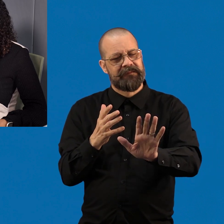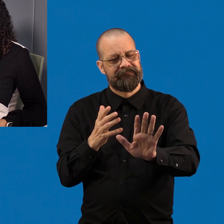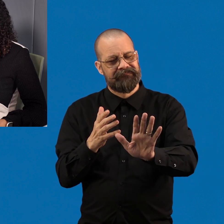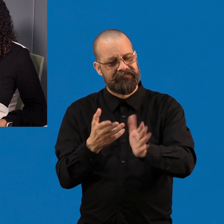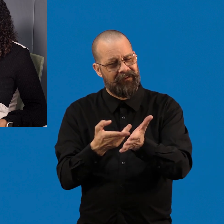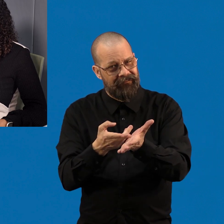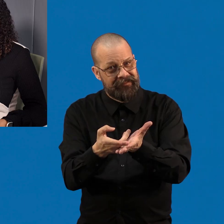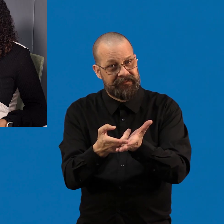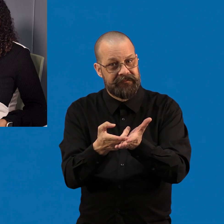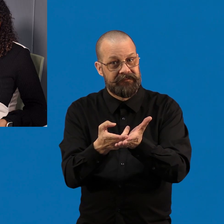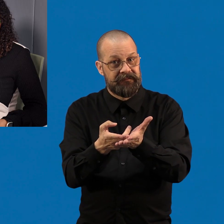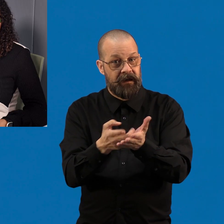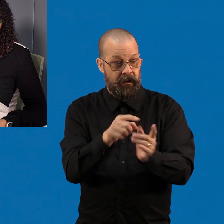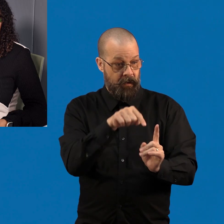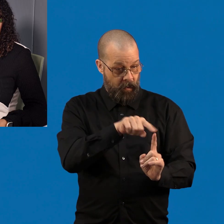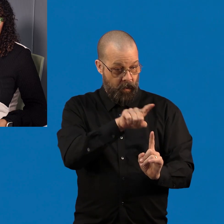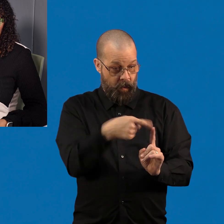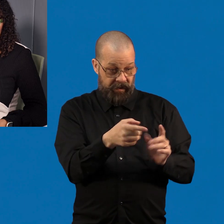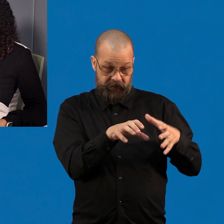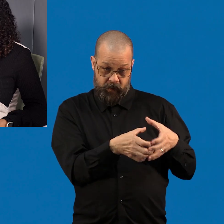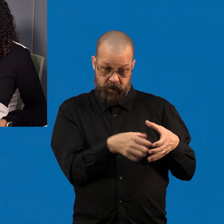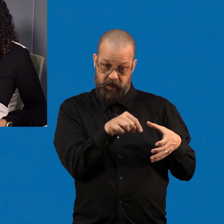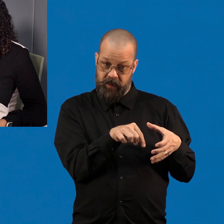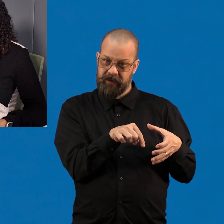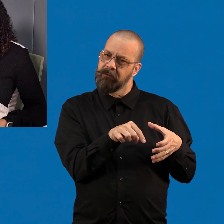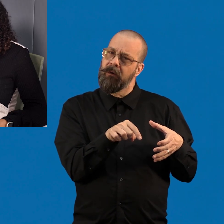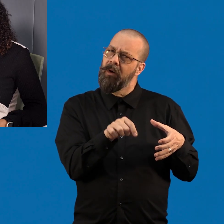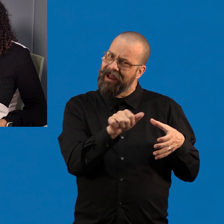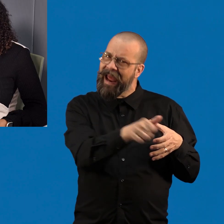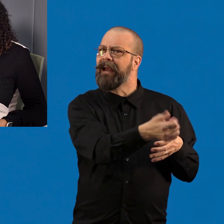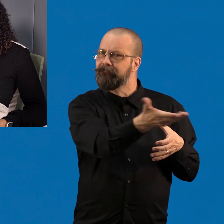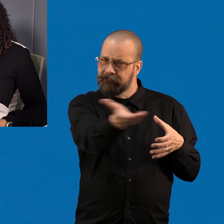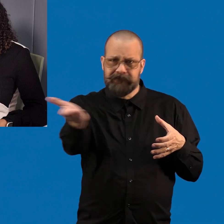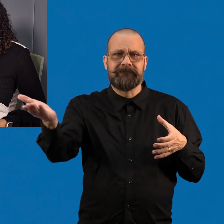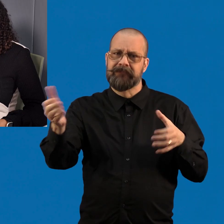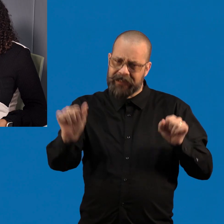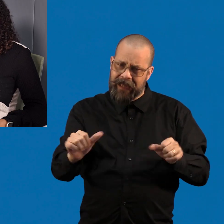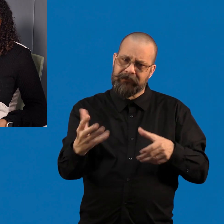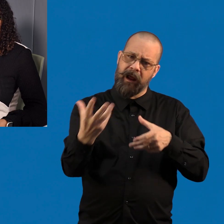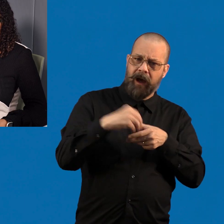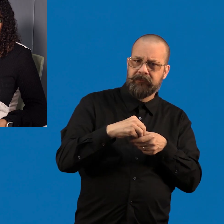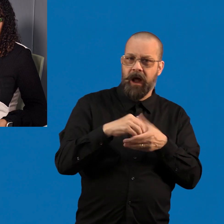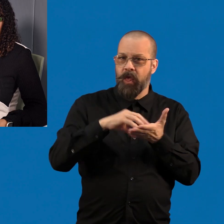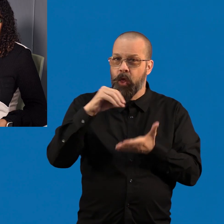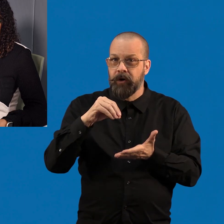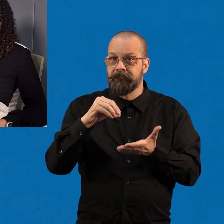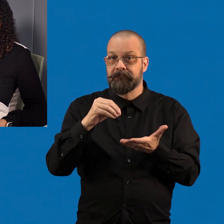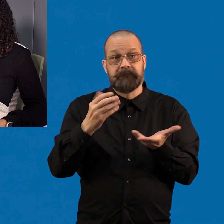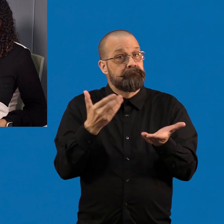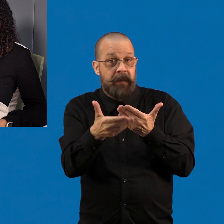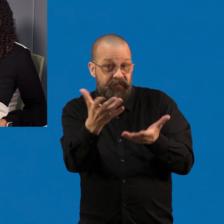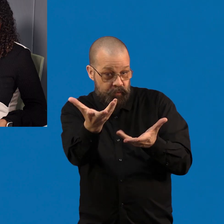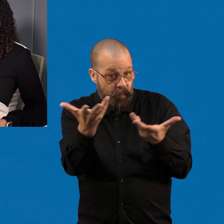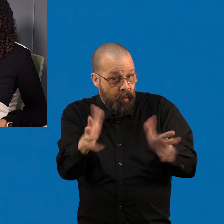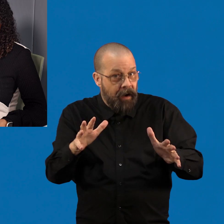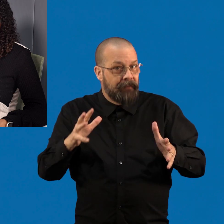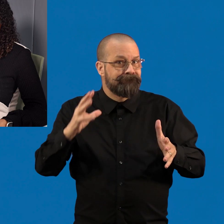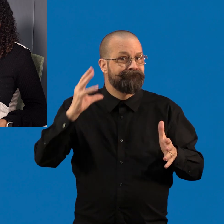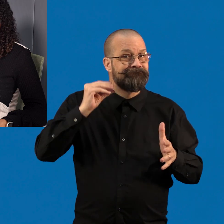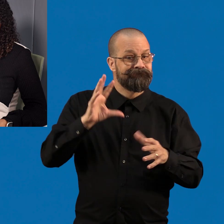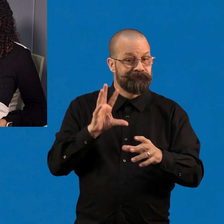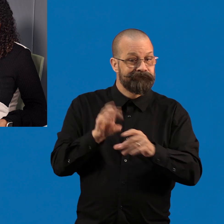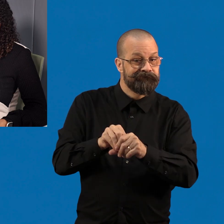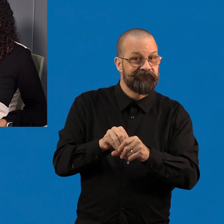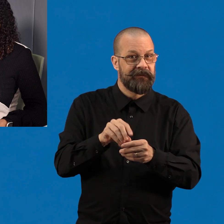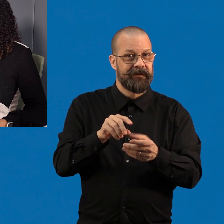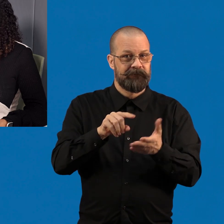honestly, anyone is welcome to listen and learn with us, even if you have participated